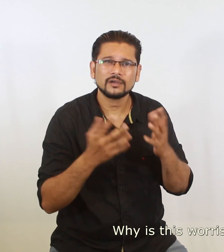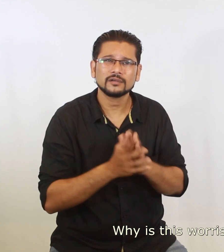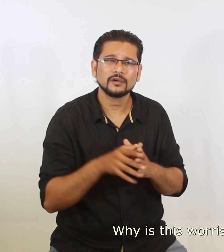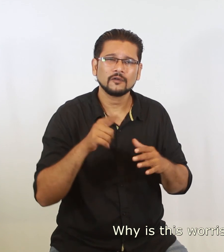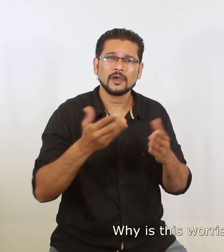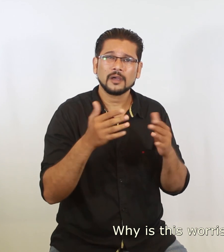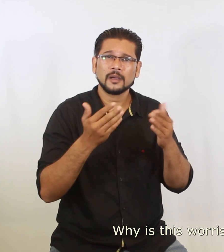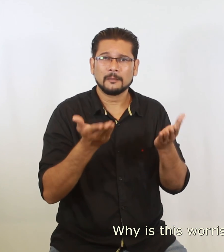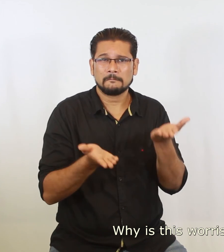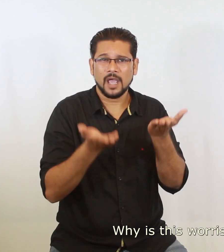Why is this worrisome?